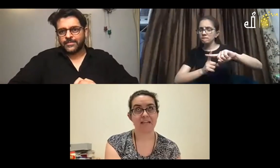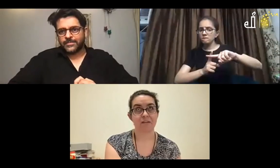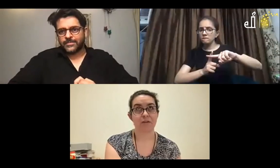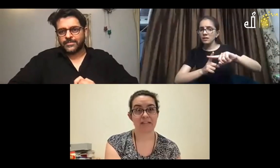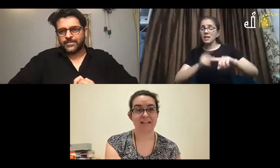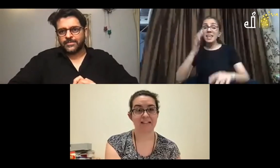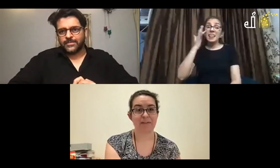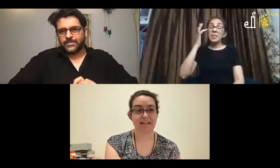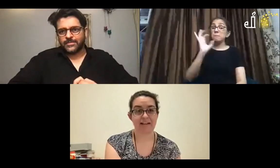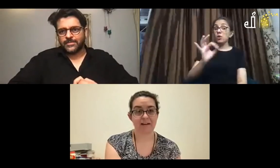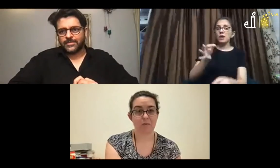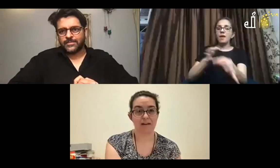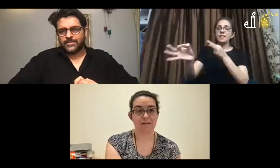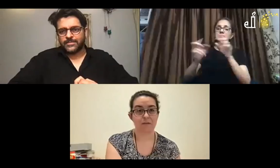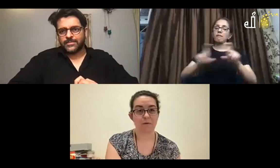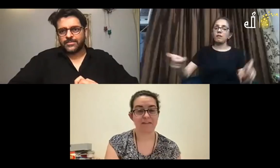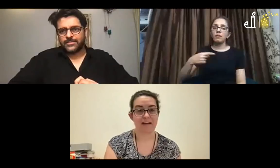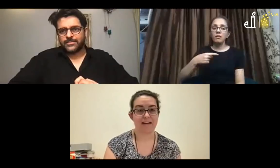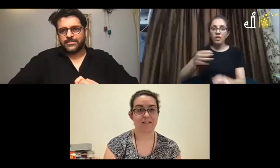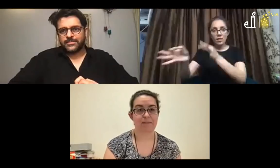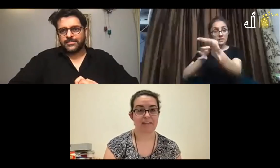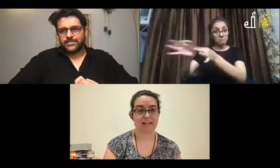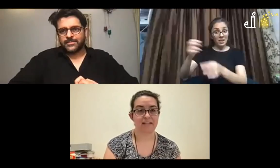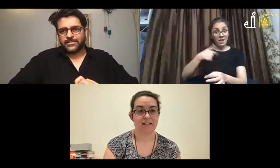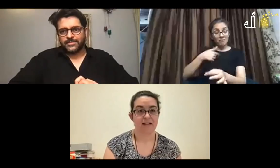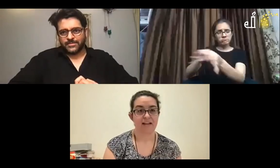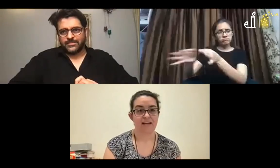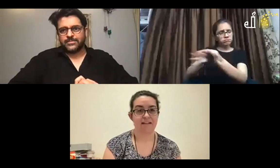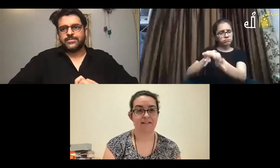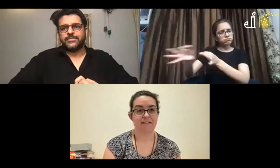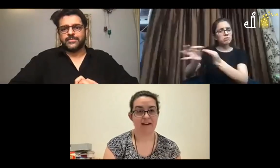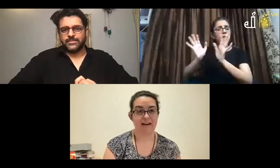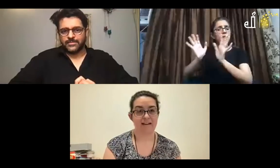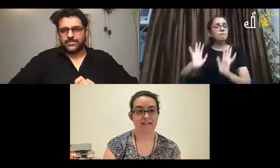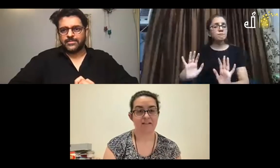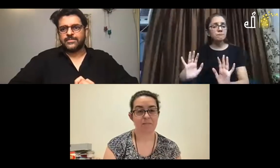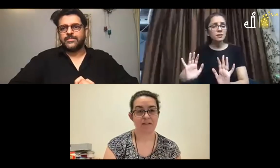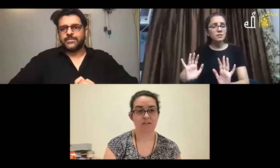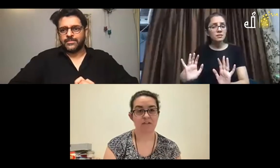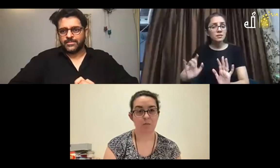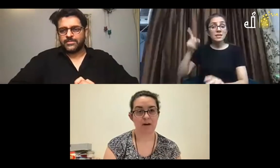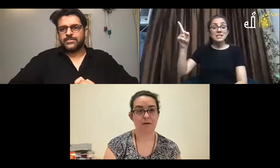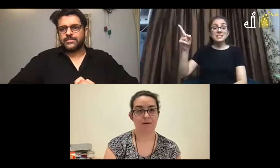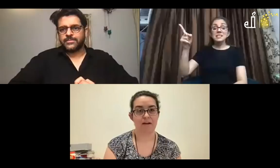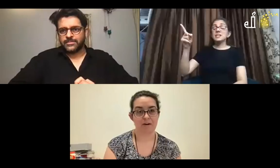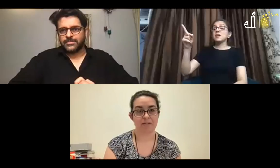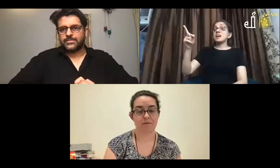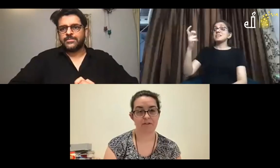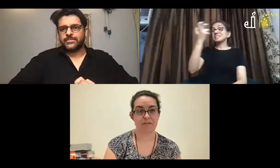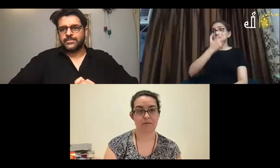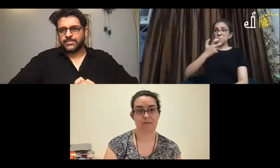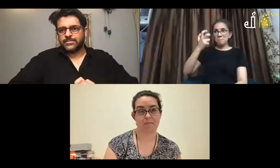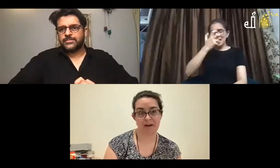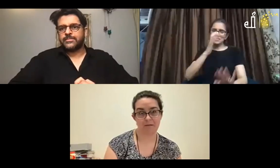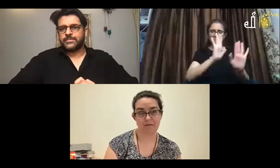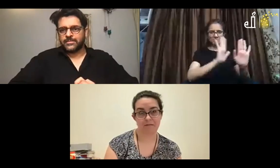The key is really explaining it well. So the way that I explain it is that speech is what a person